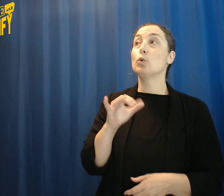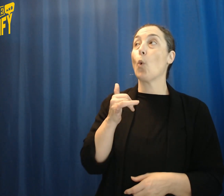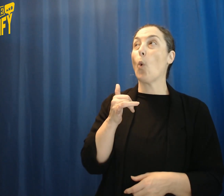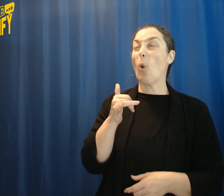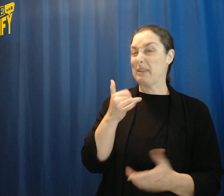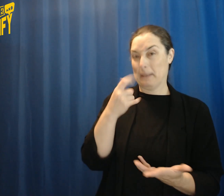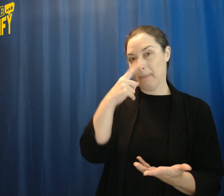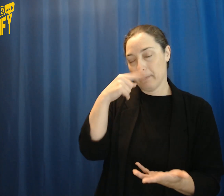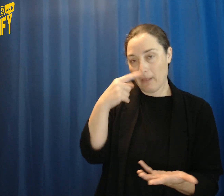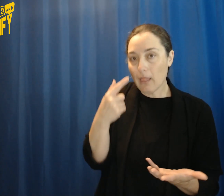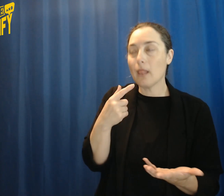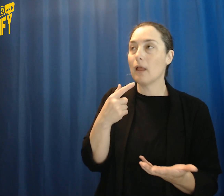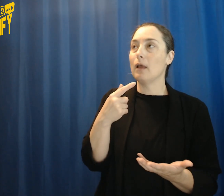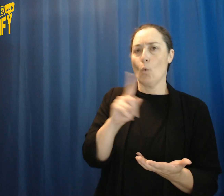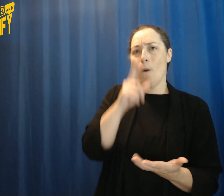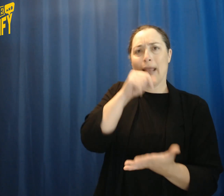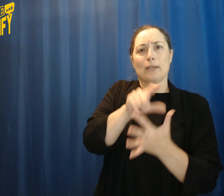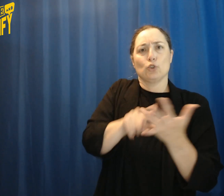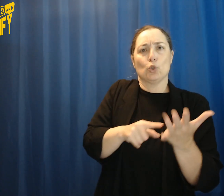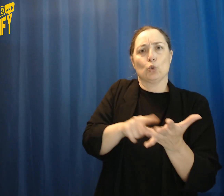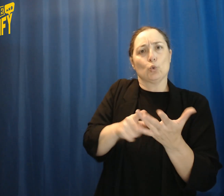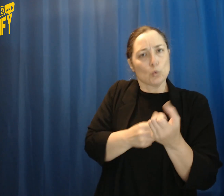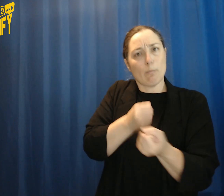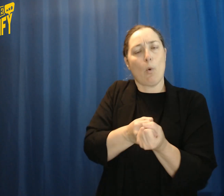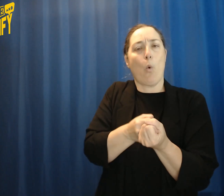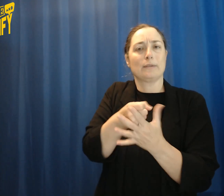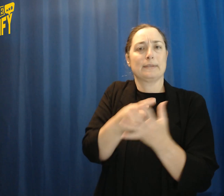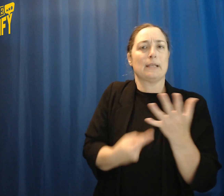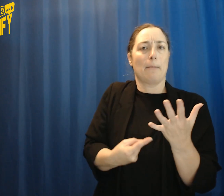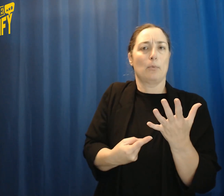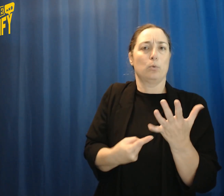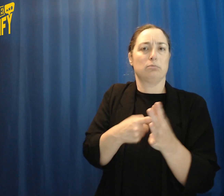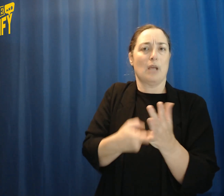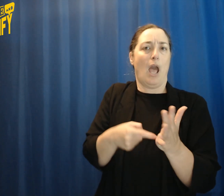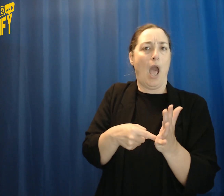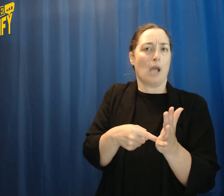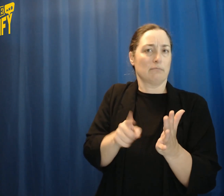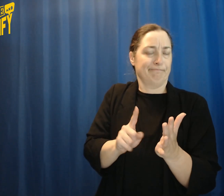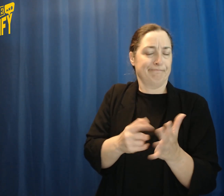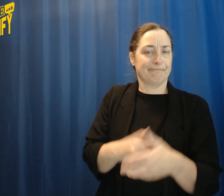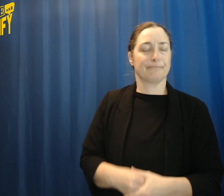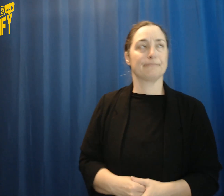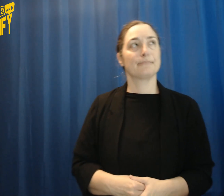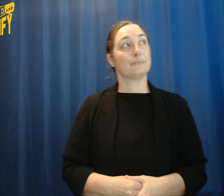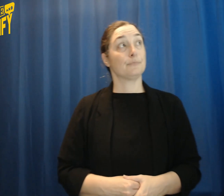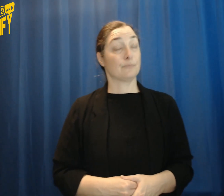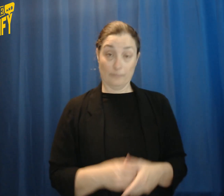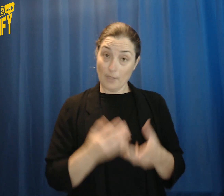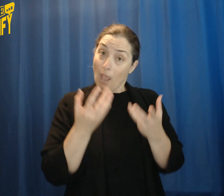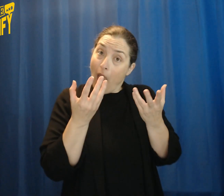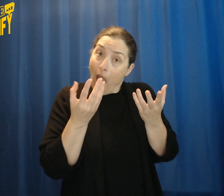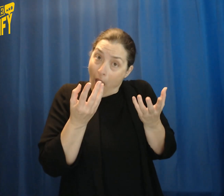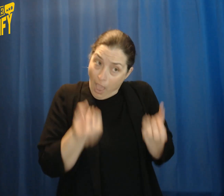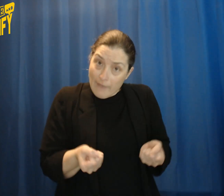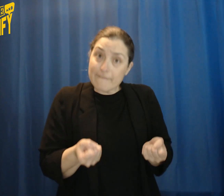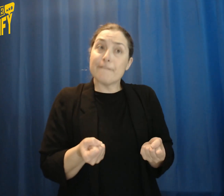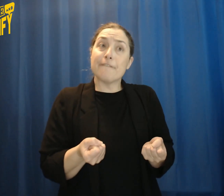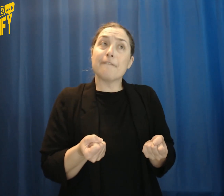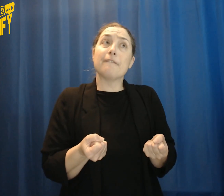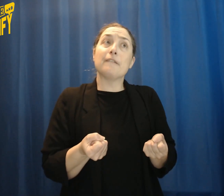to support disabled artists? So we have available to us periodically through